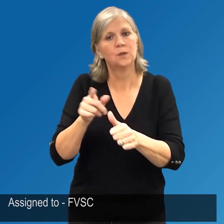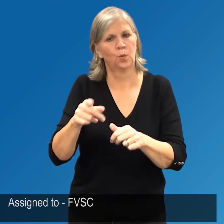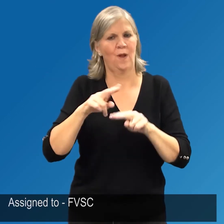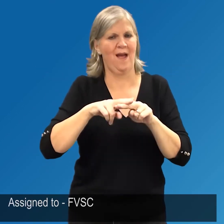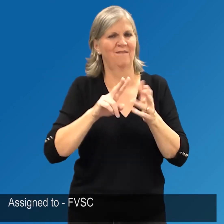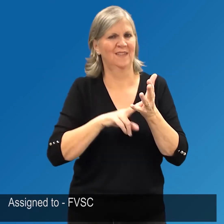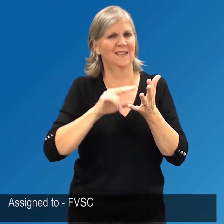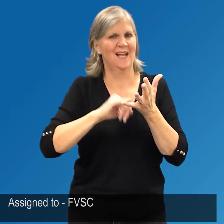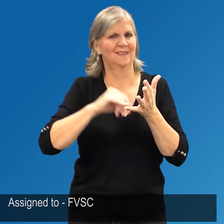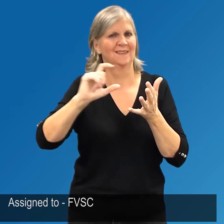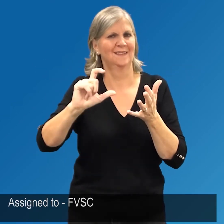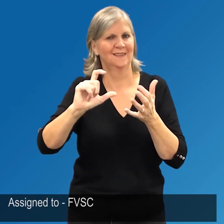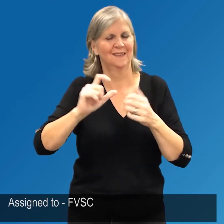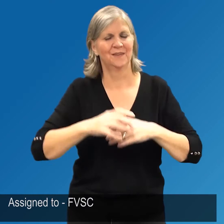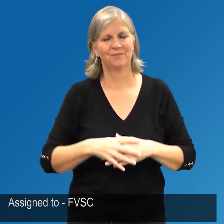Assigned to VFSC.